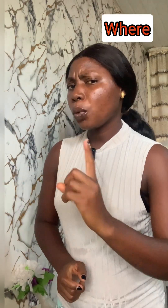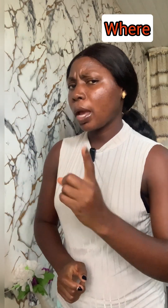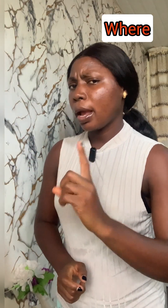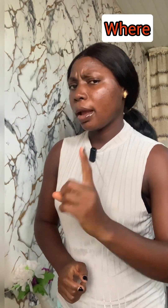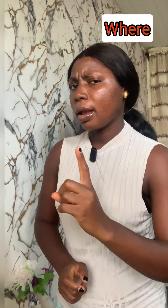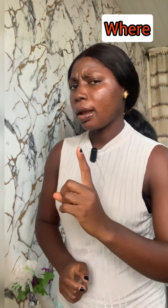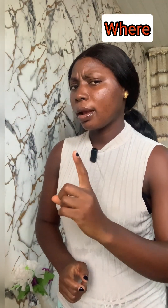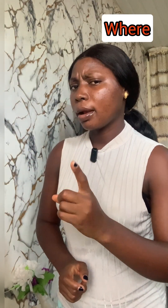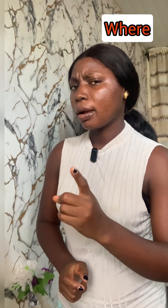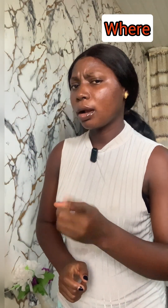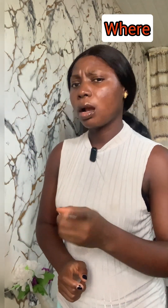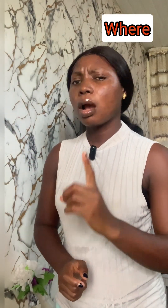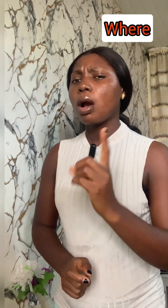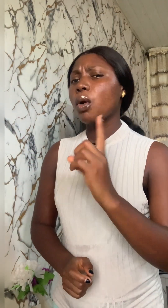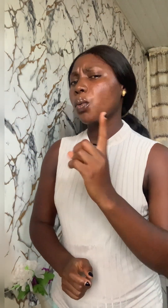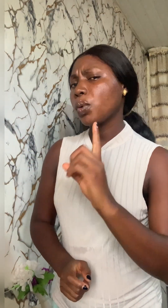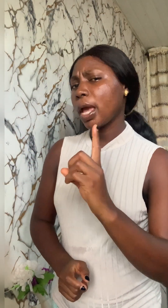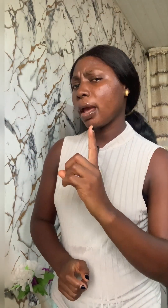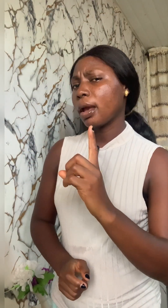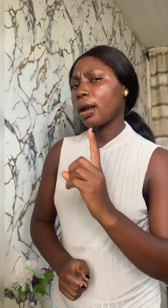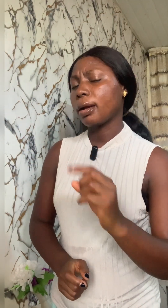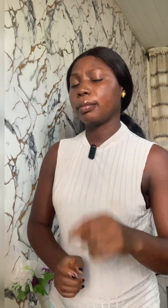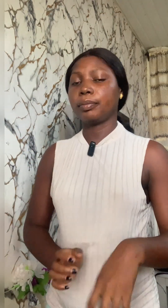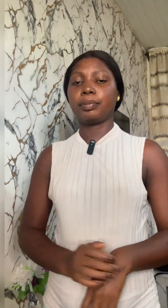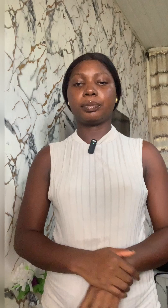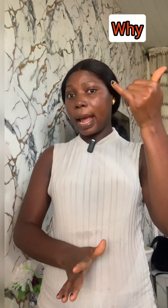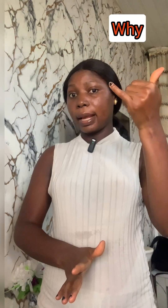Where. Where. Why.